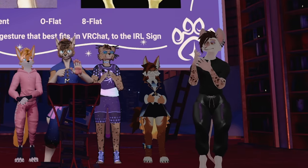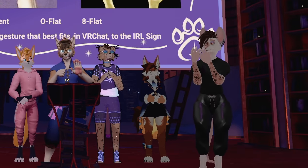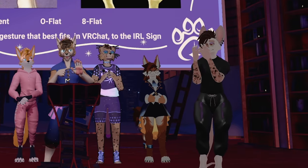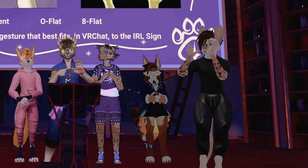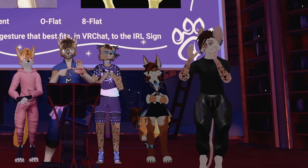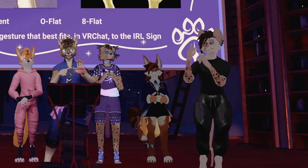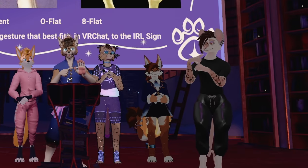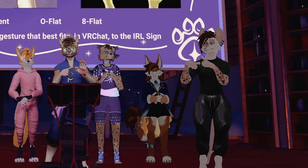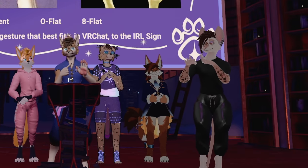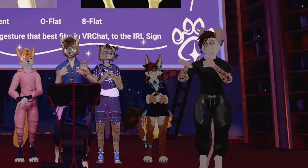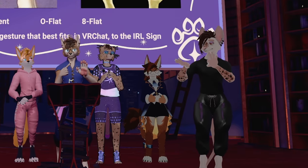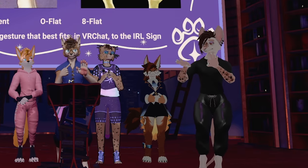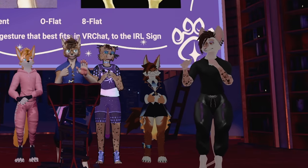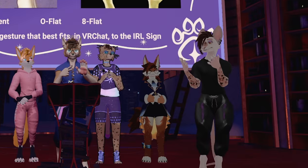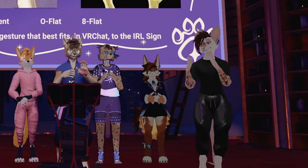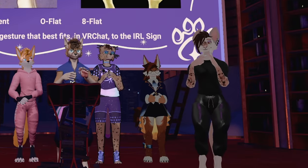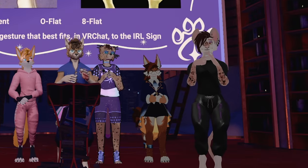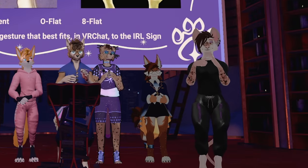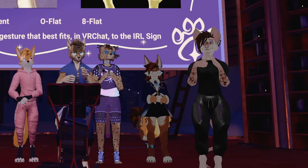to thumb is F hand.